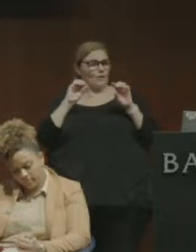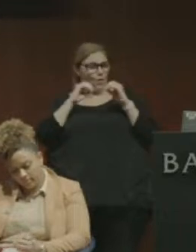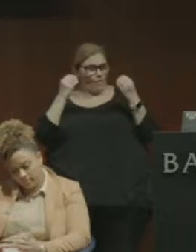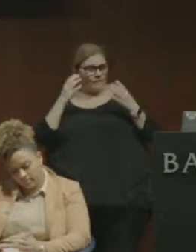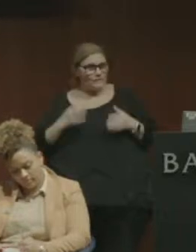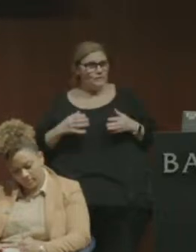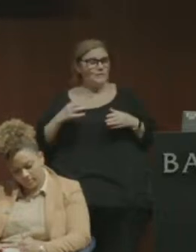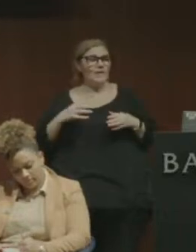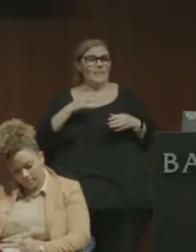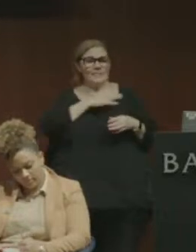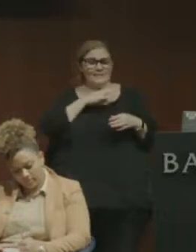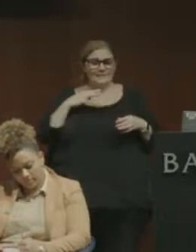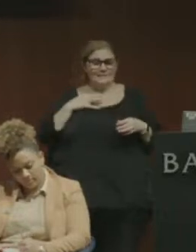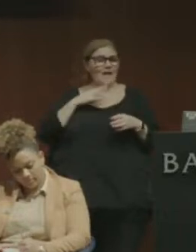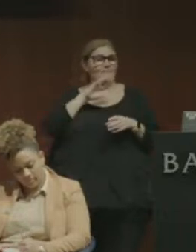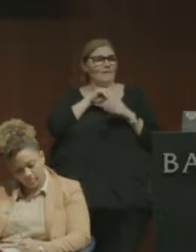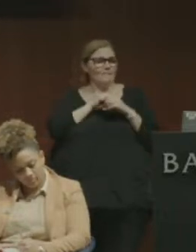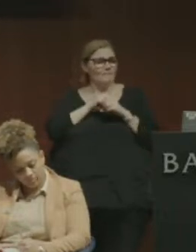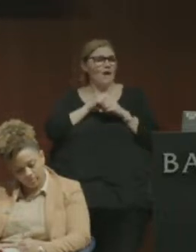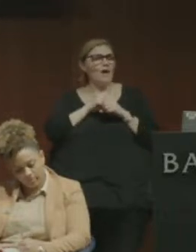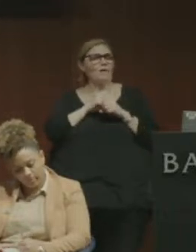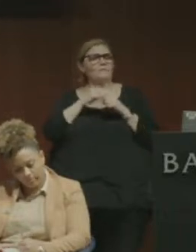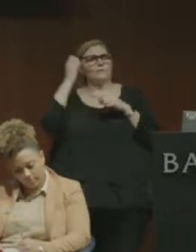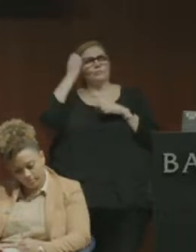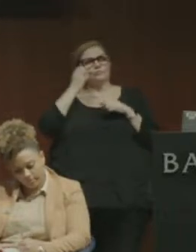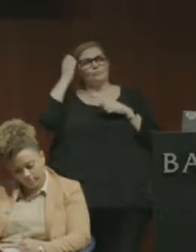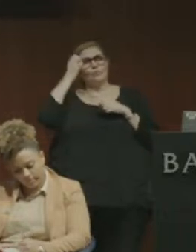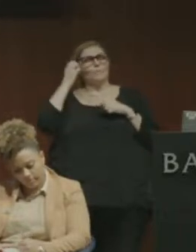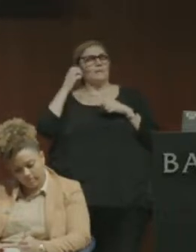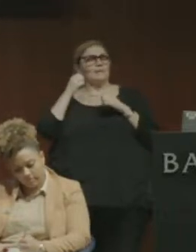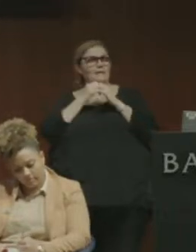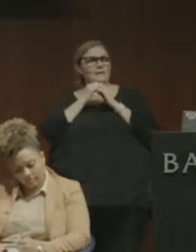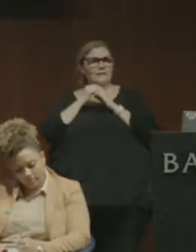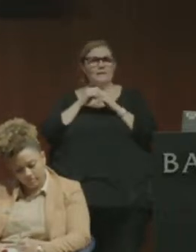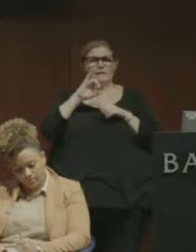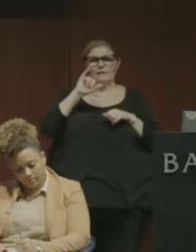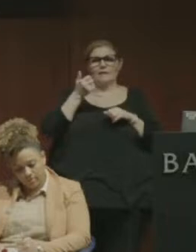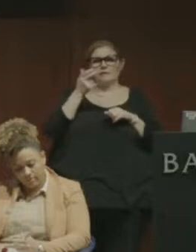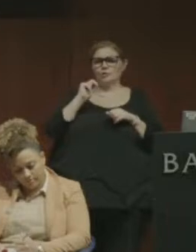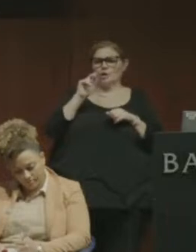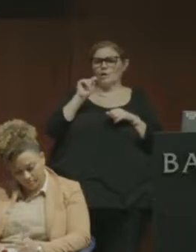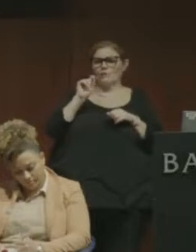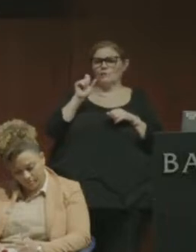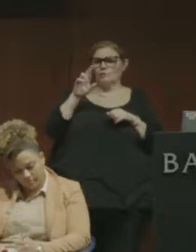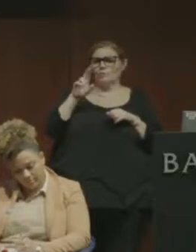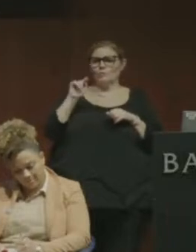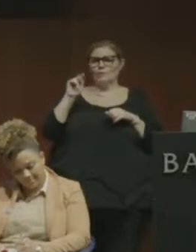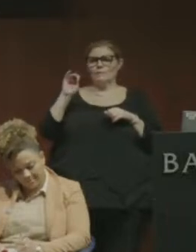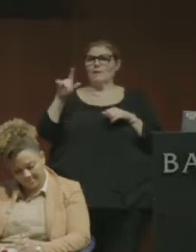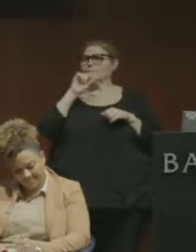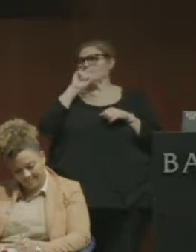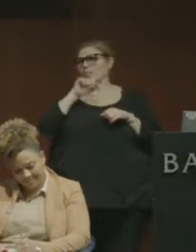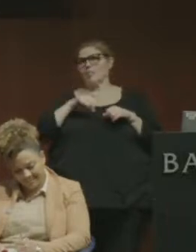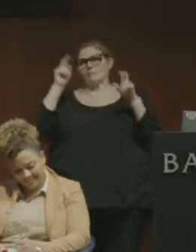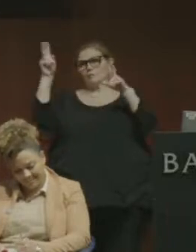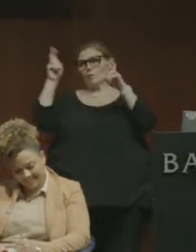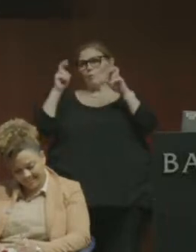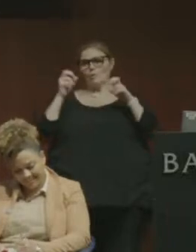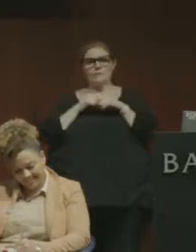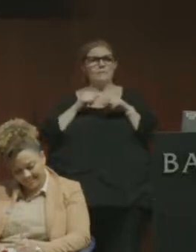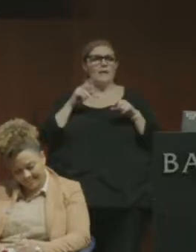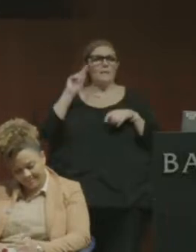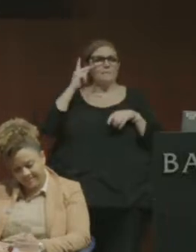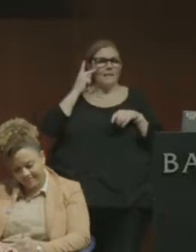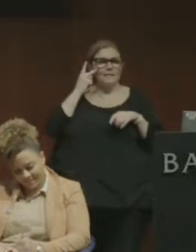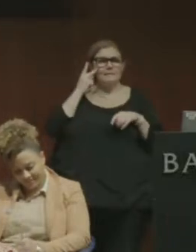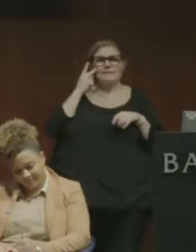staff personally involved in European colonial companies like John Stuart Mill, which people love to quote in